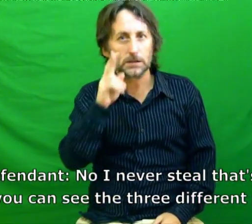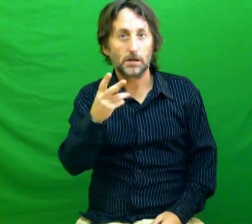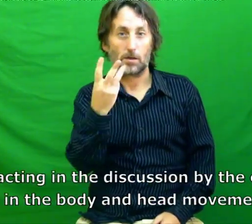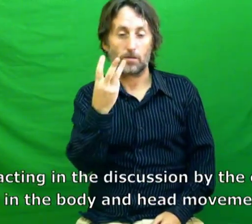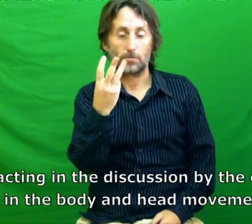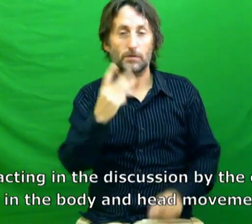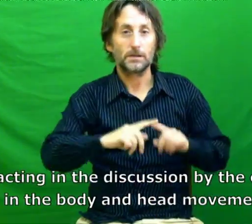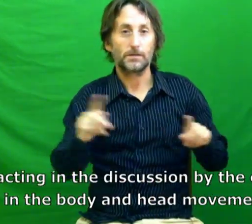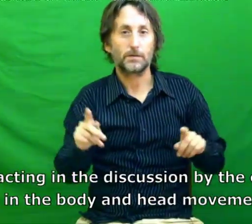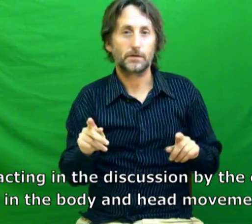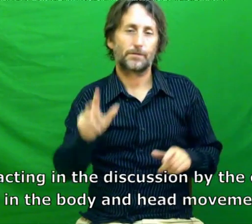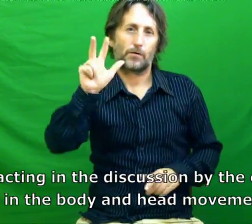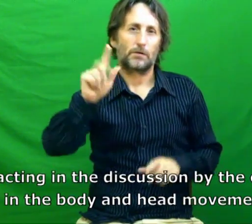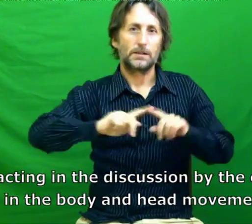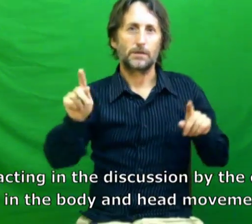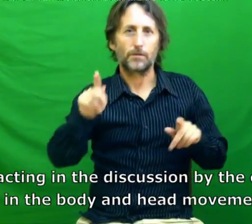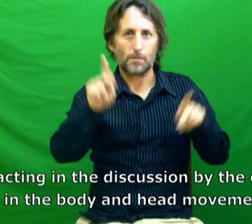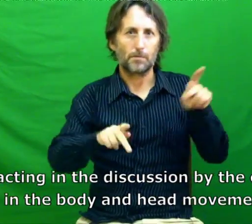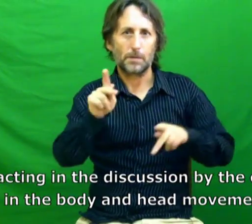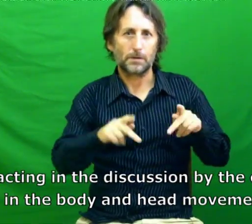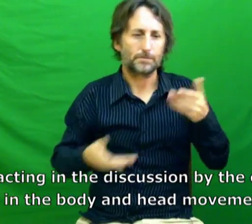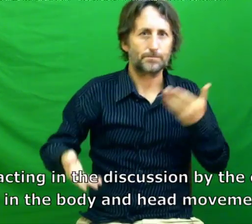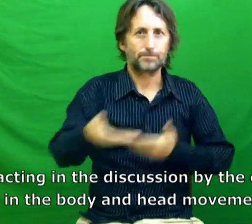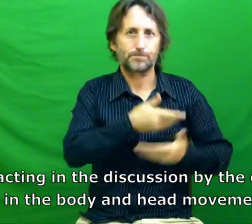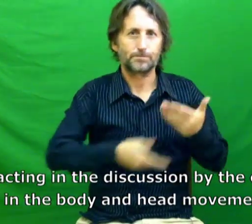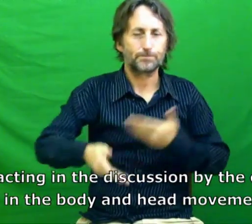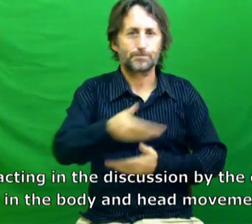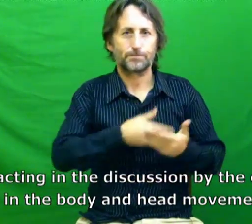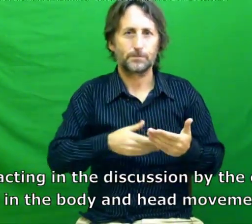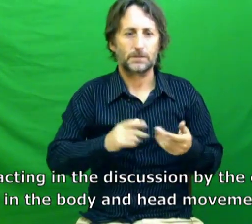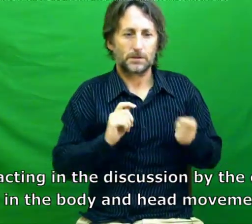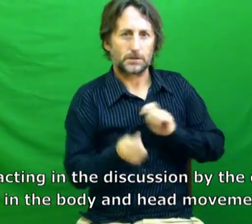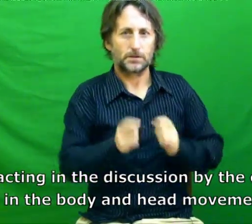discussion by the changes in the body and the head movement.